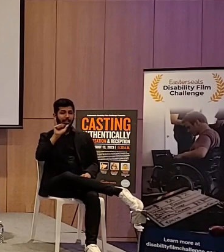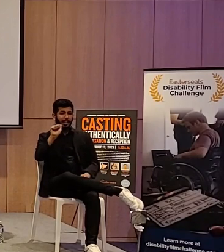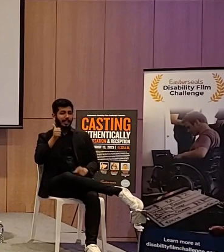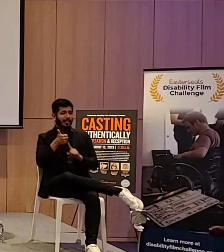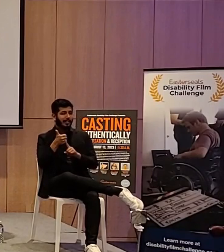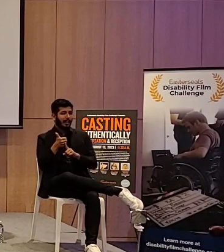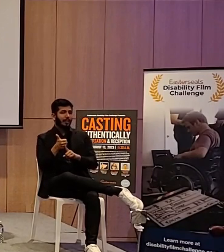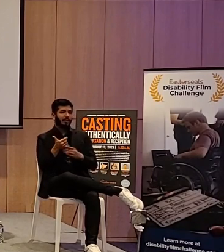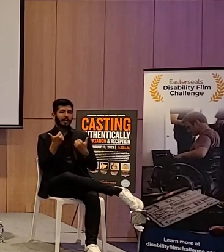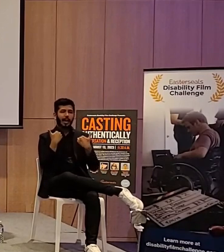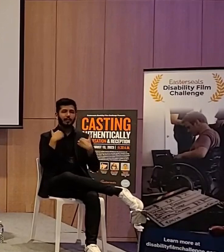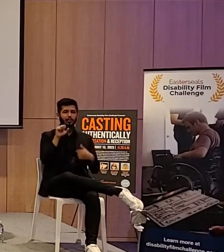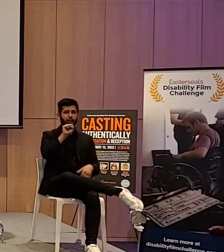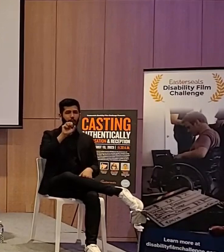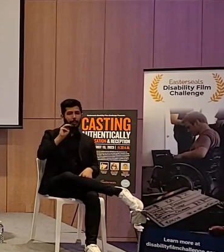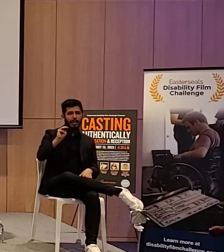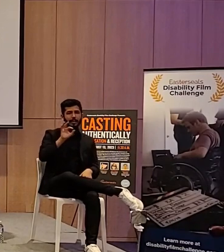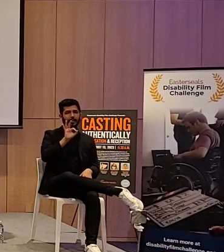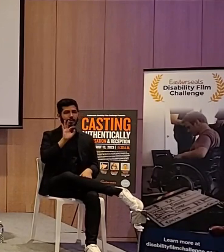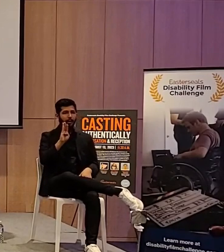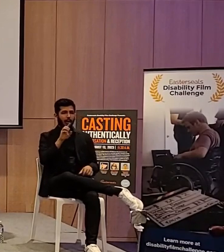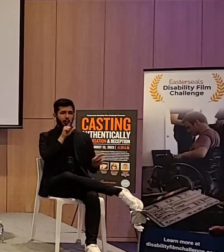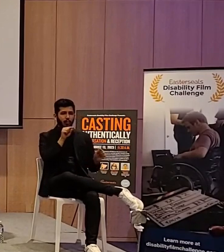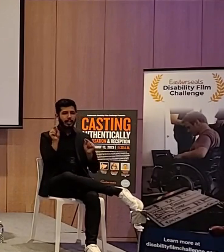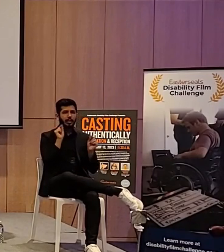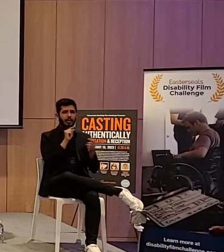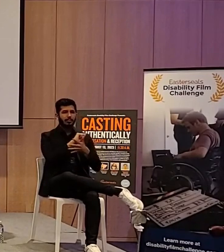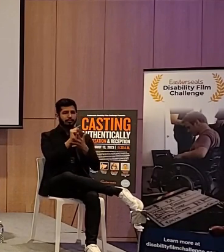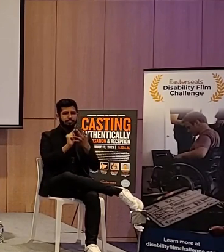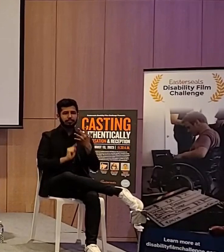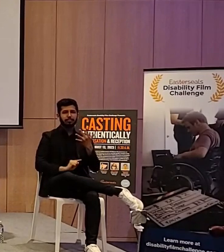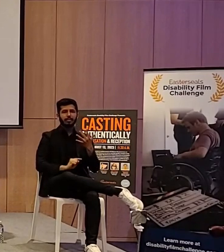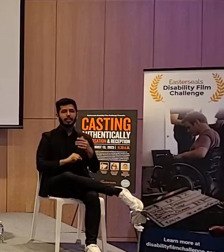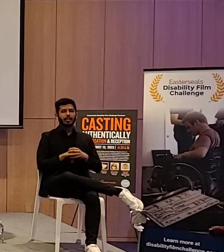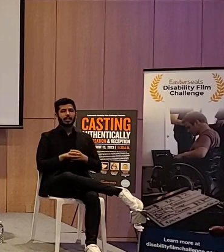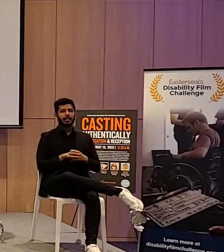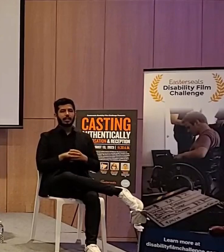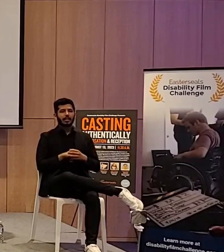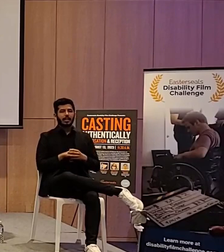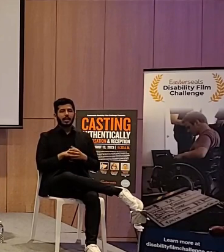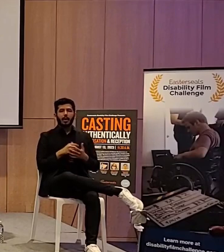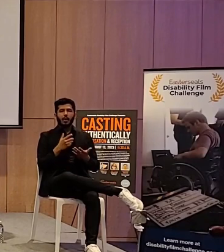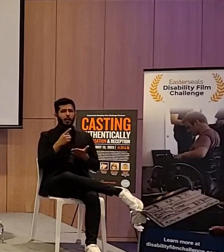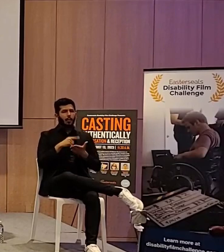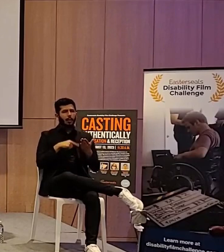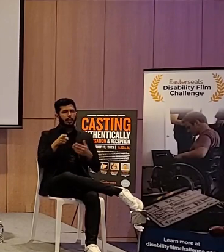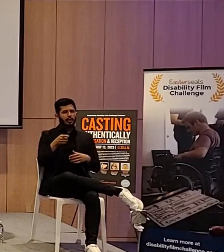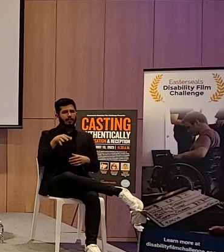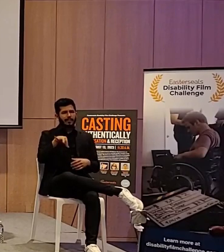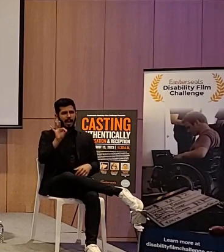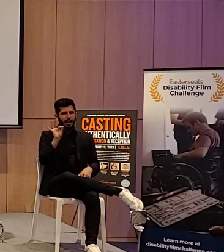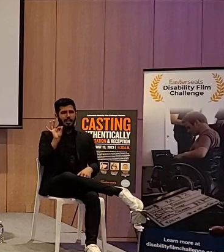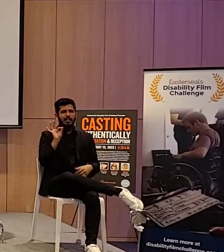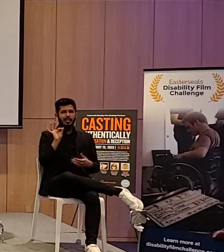media. There's Ava DuVernay's company Array, which is working on that. What are you finding,